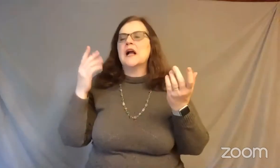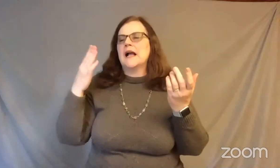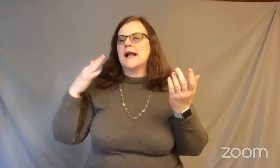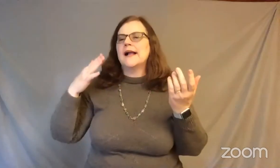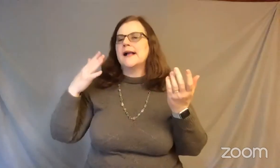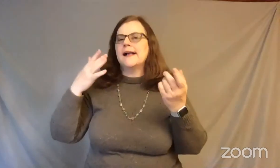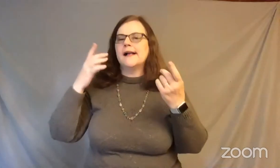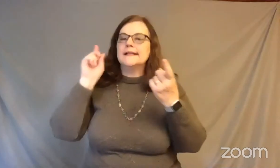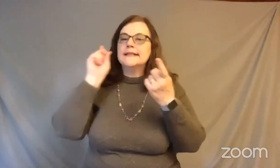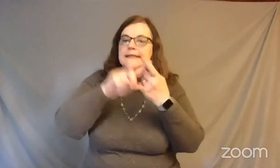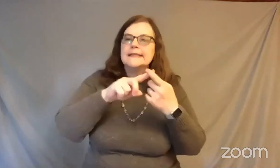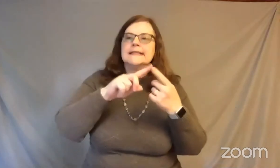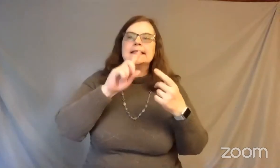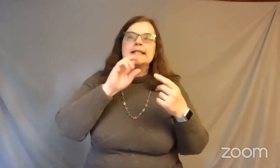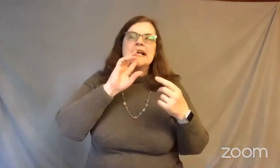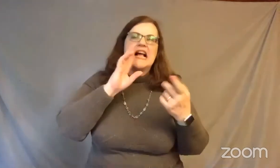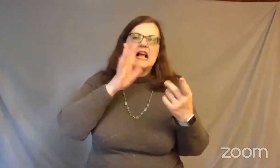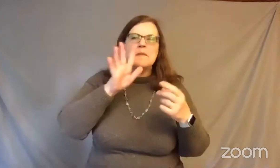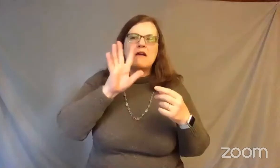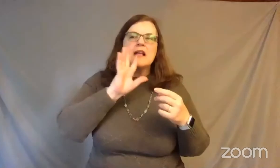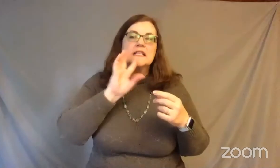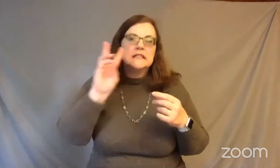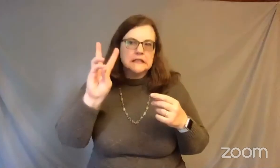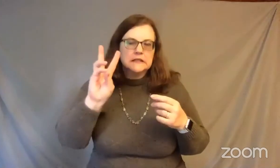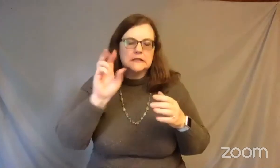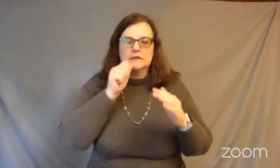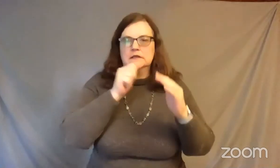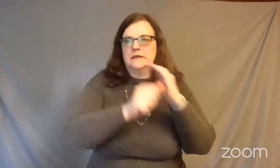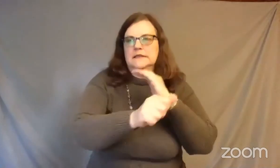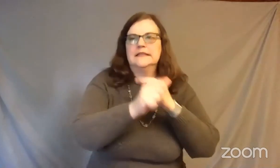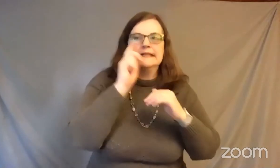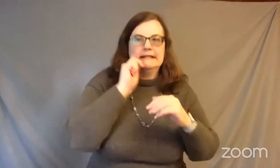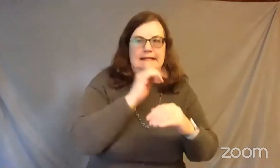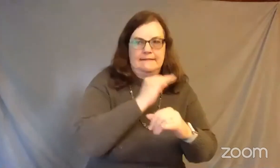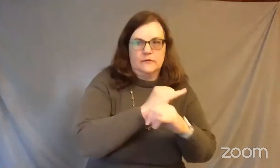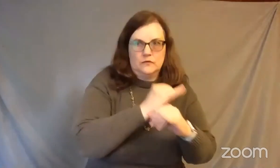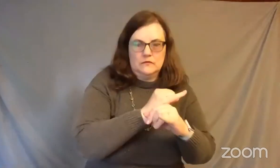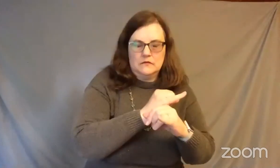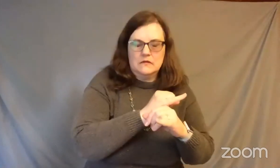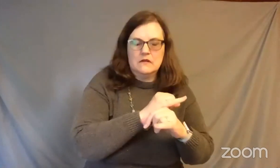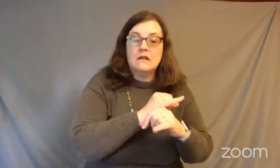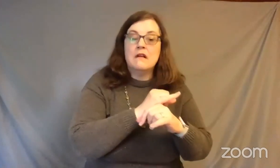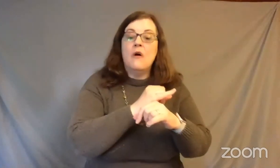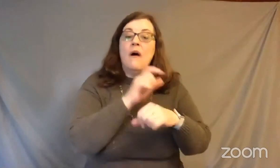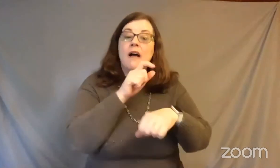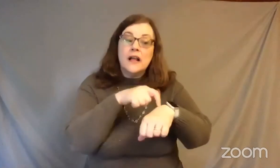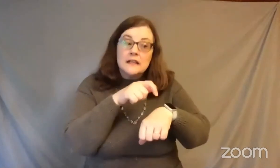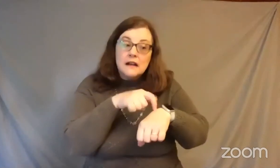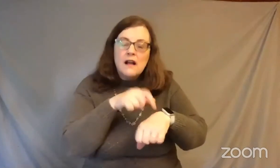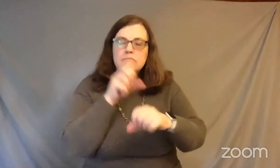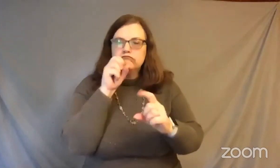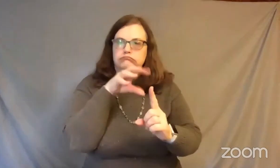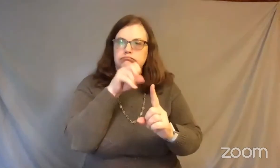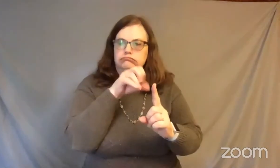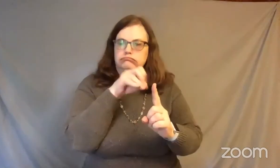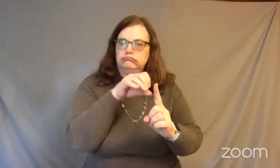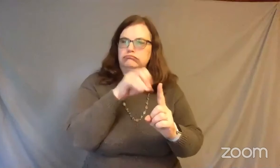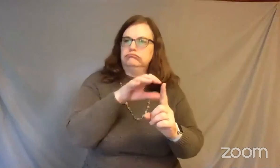Their hearing parents weren't sure quite what to do with their deaf children until about the age of 6, at which time these